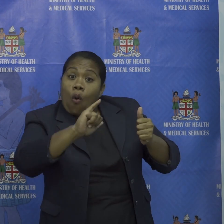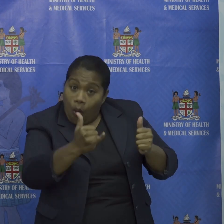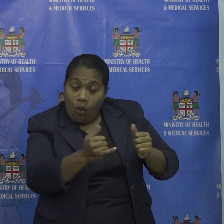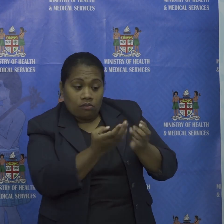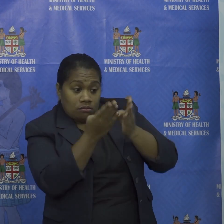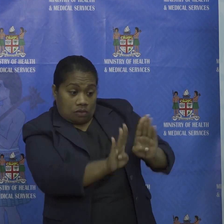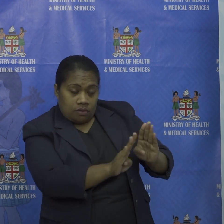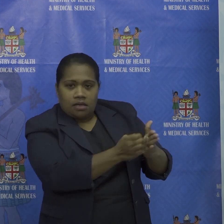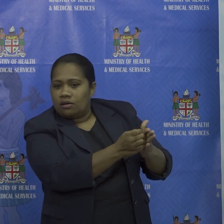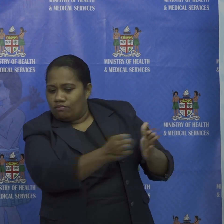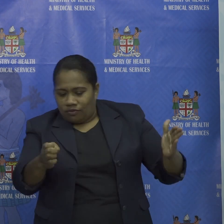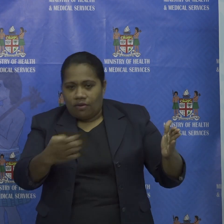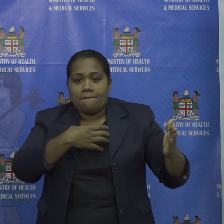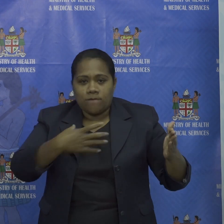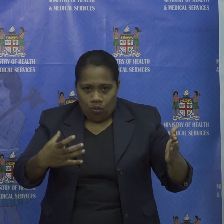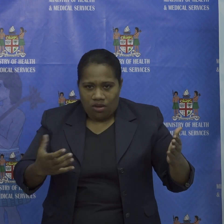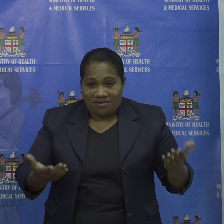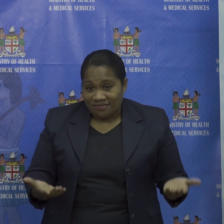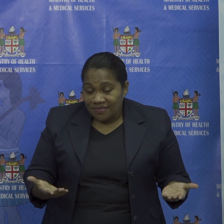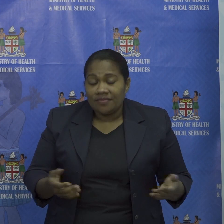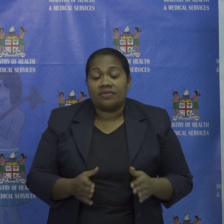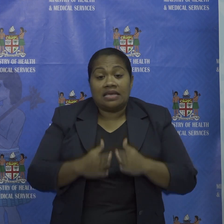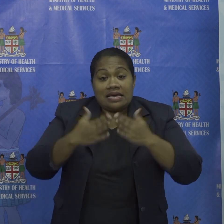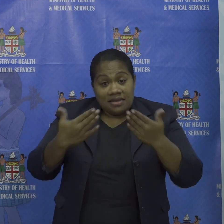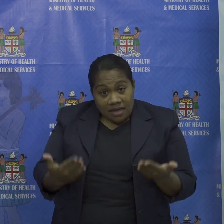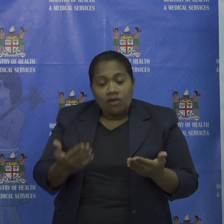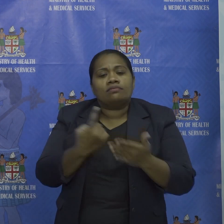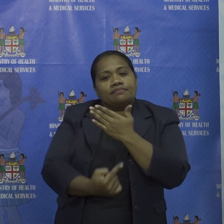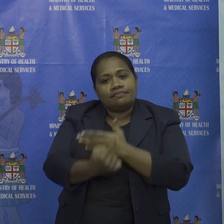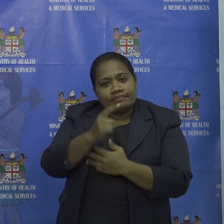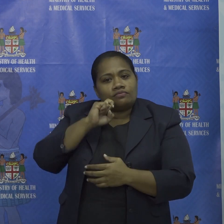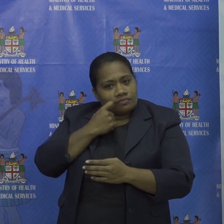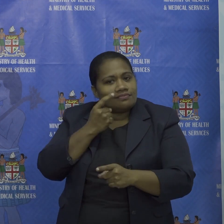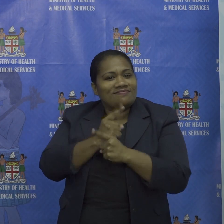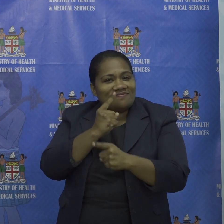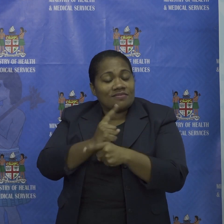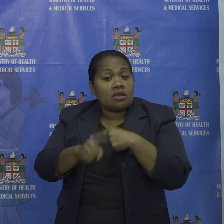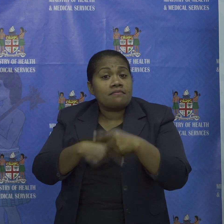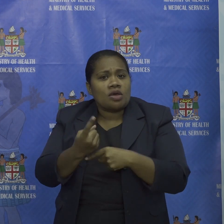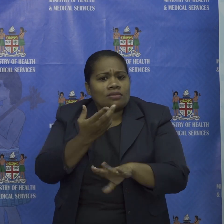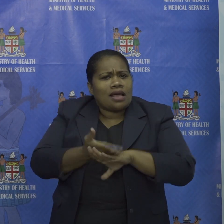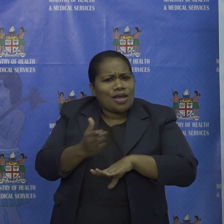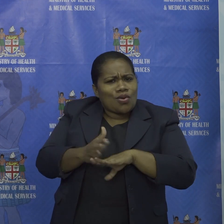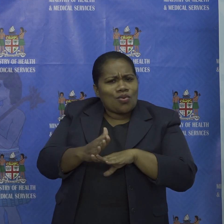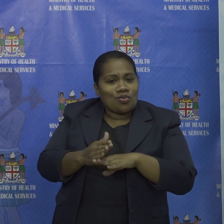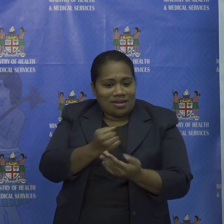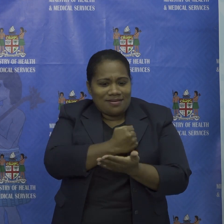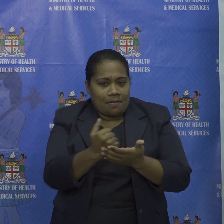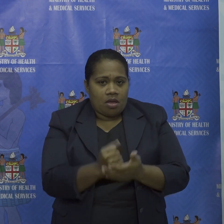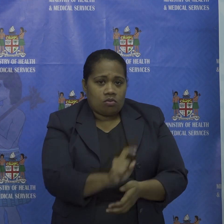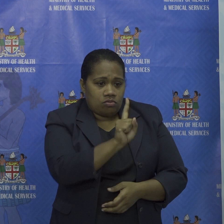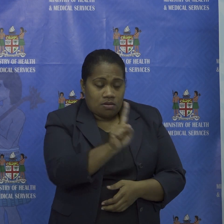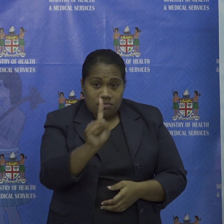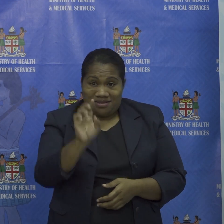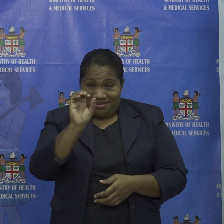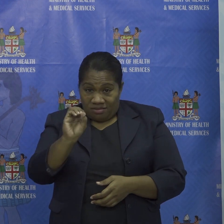Now I'll speak to our new confirmed case. The patient is the wife of case number 110, the first individual